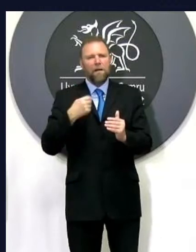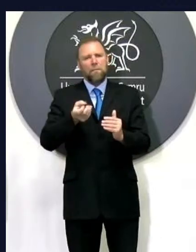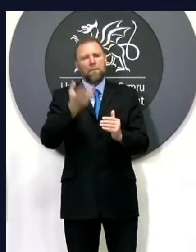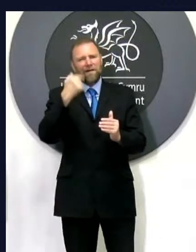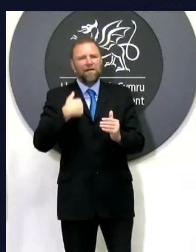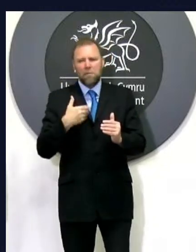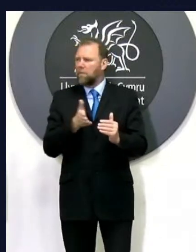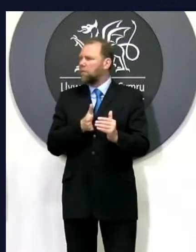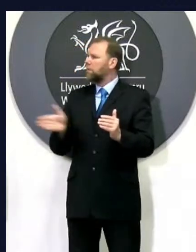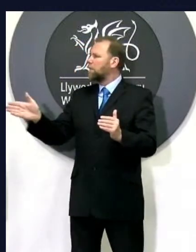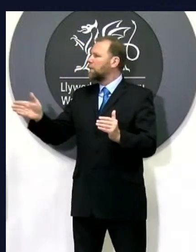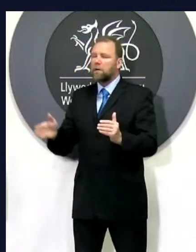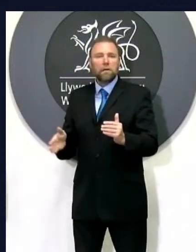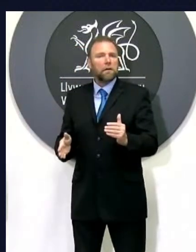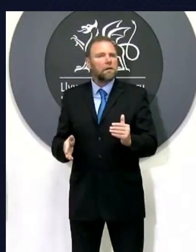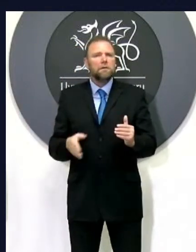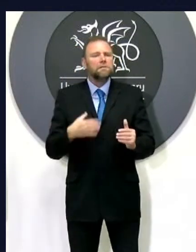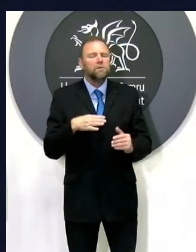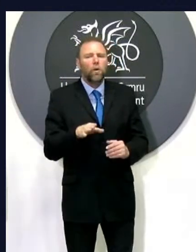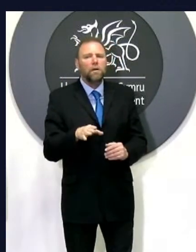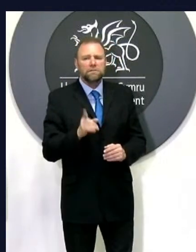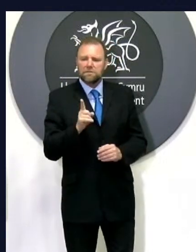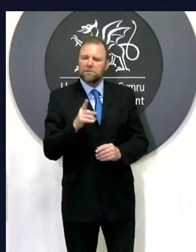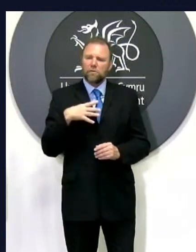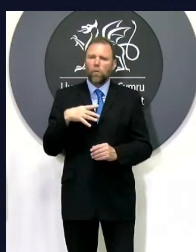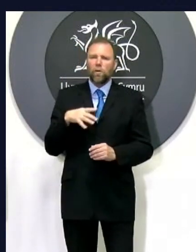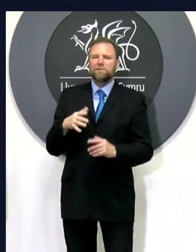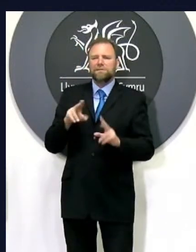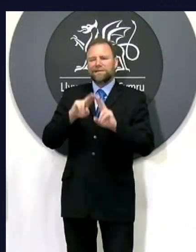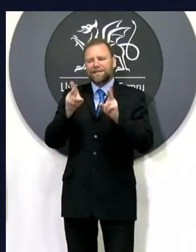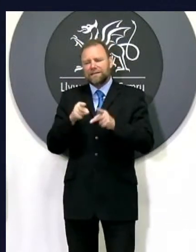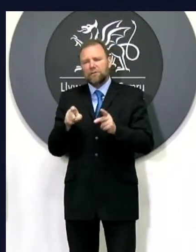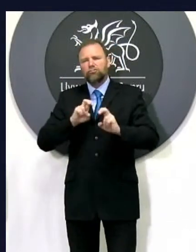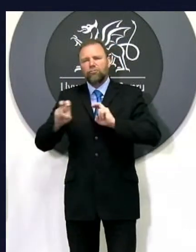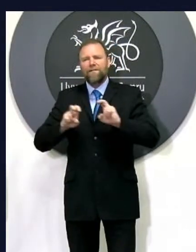international travel and reseeding of infection back into Wales.